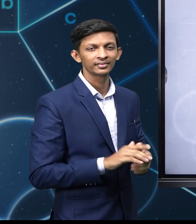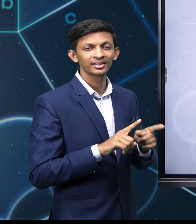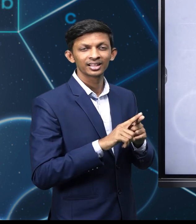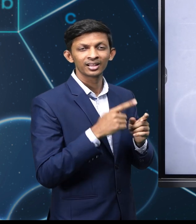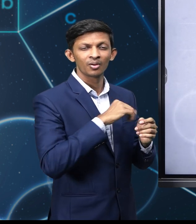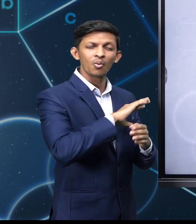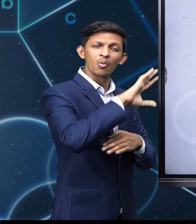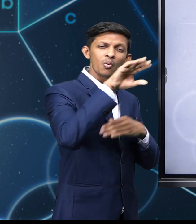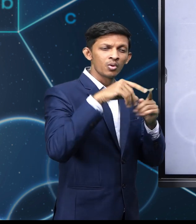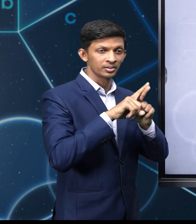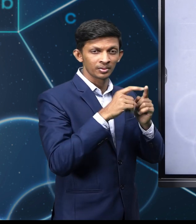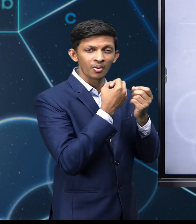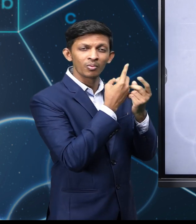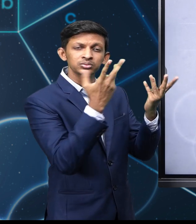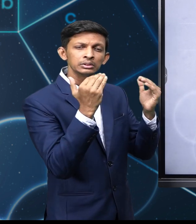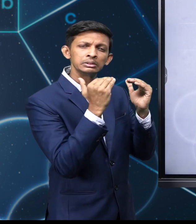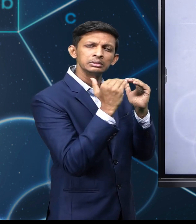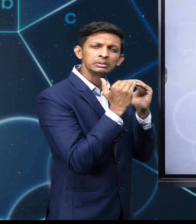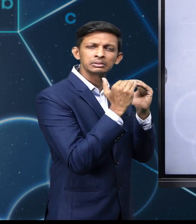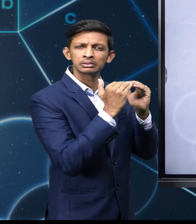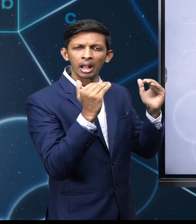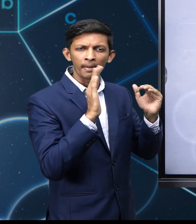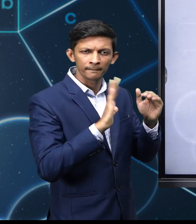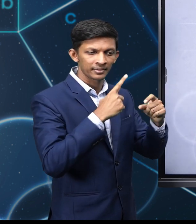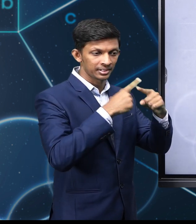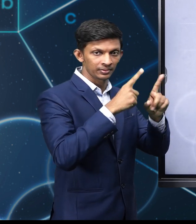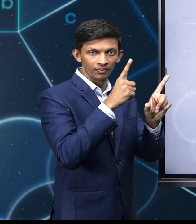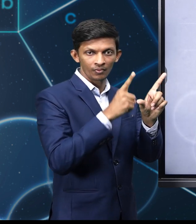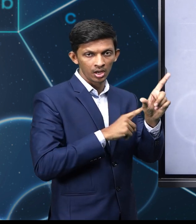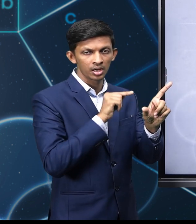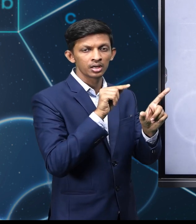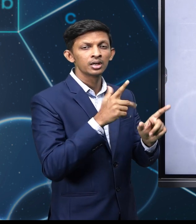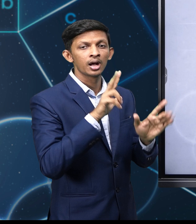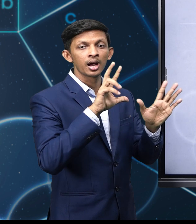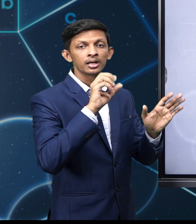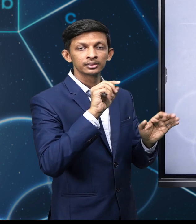Their products are all equal, say xy is equal to 80 is equal to k.